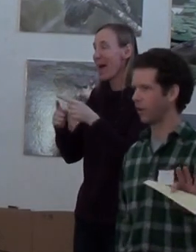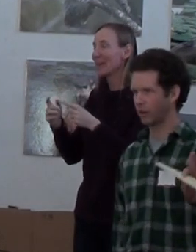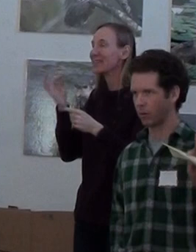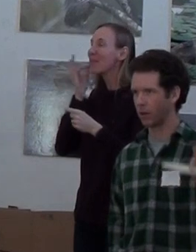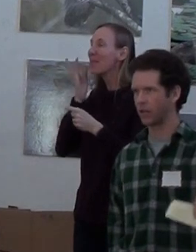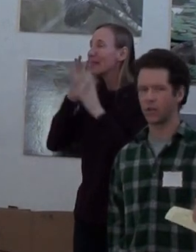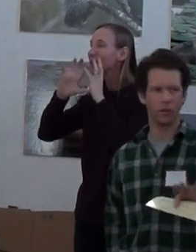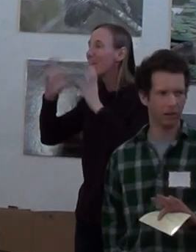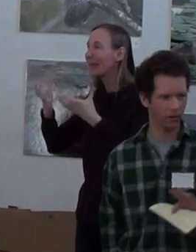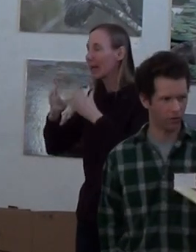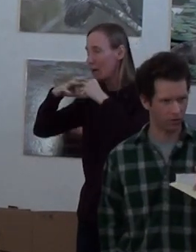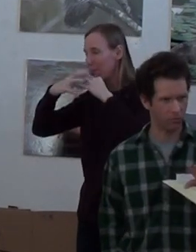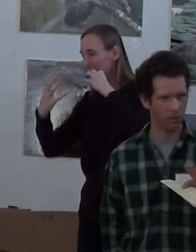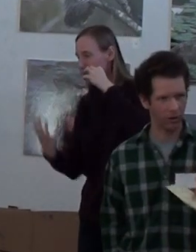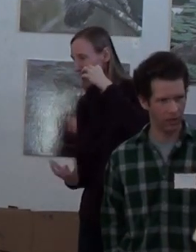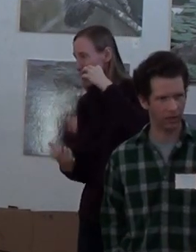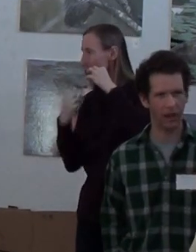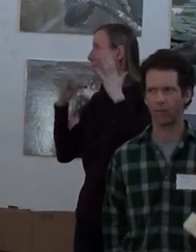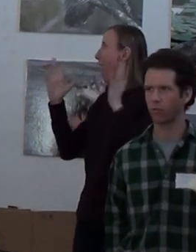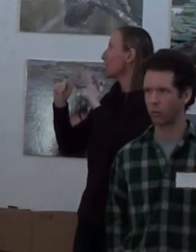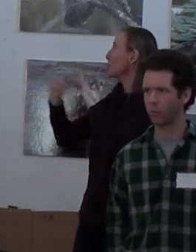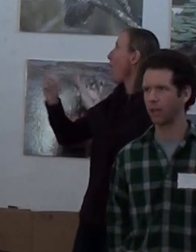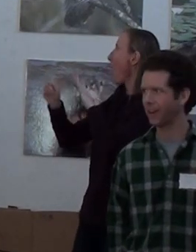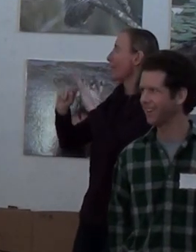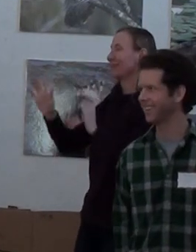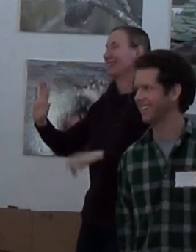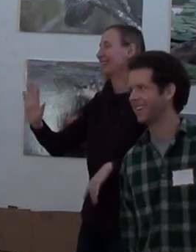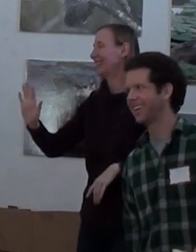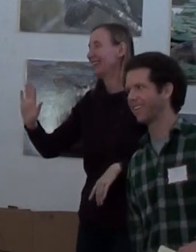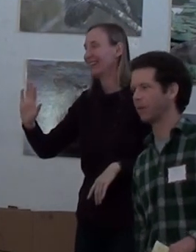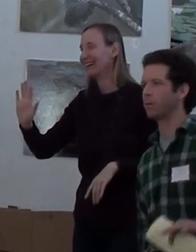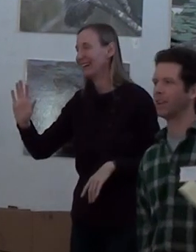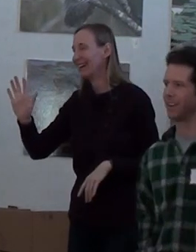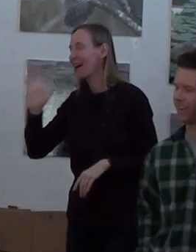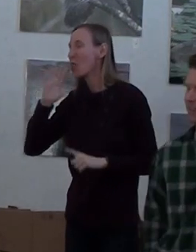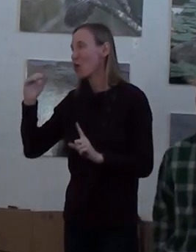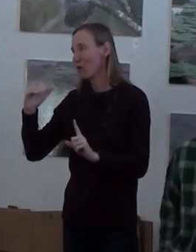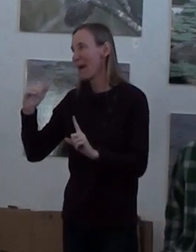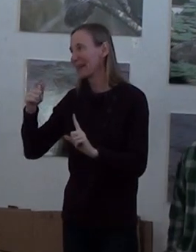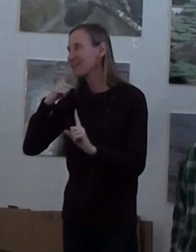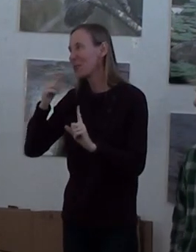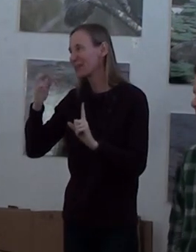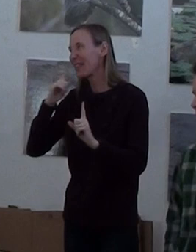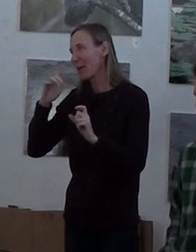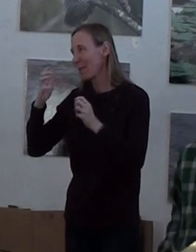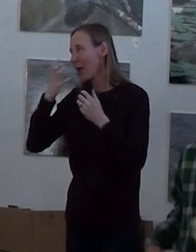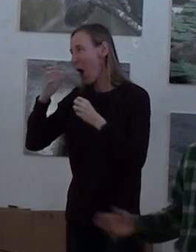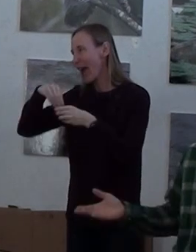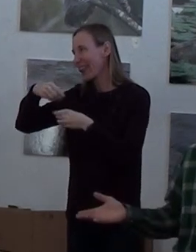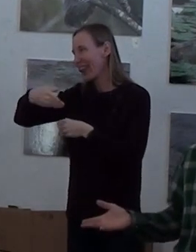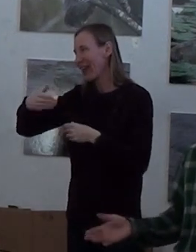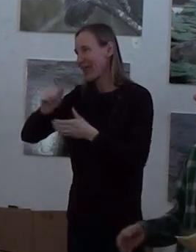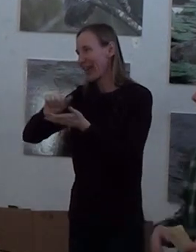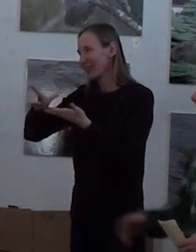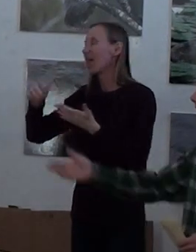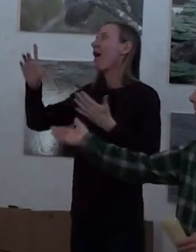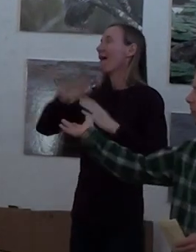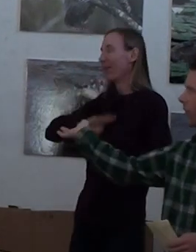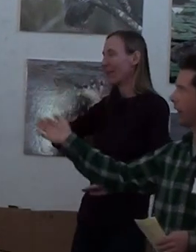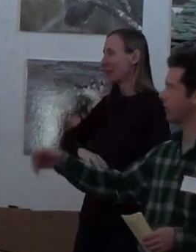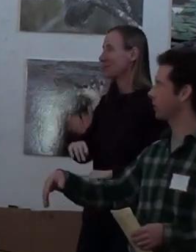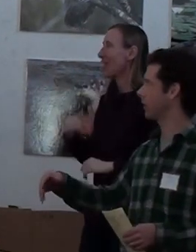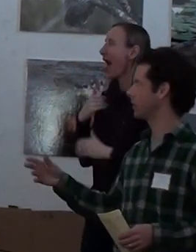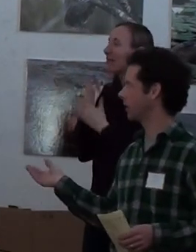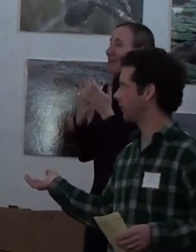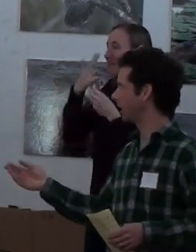like remind you that they're just bearding, they haven't swarmed yet. Or maybe they, you know what I mean? So that's my whole intent today. And I got